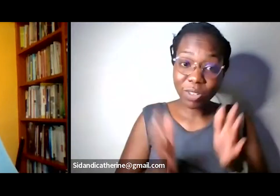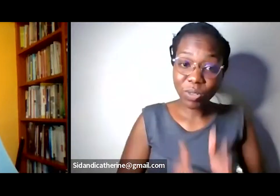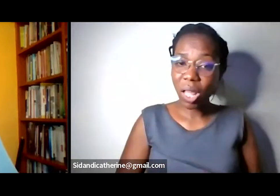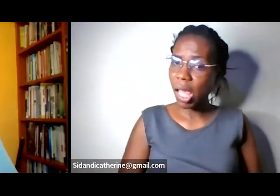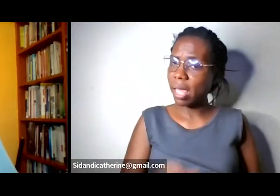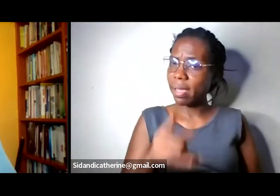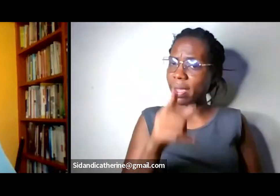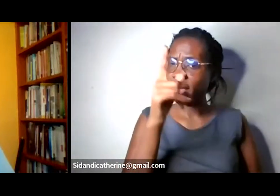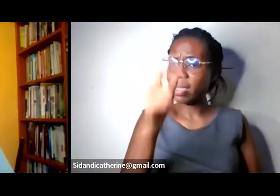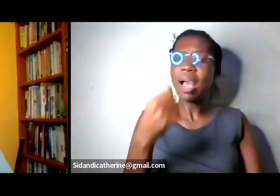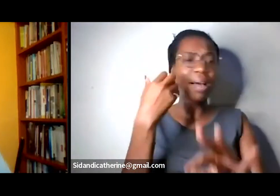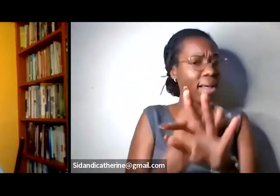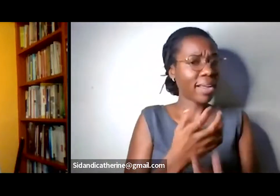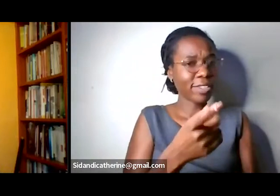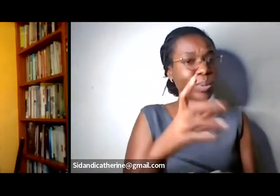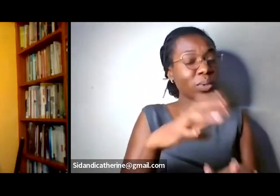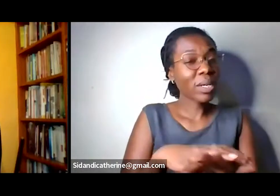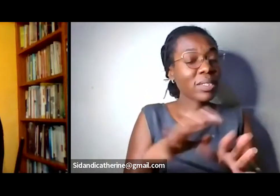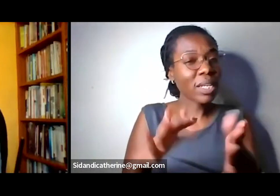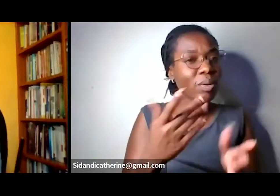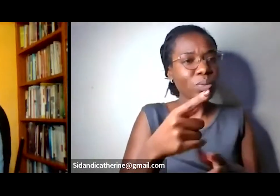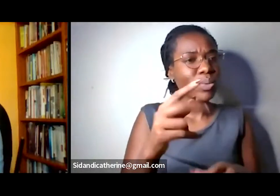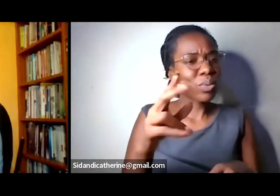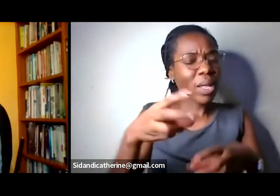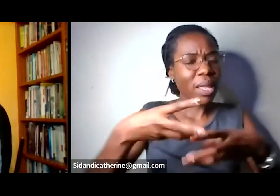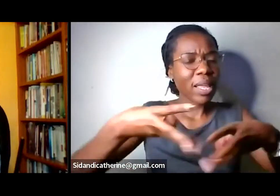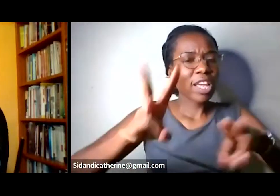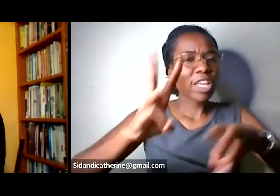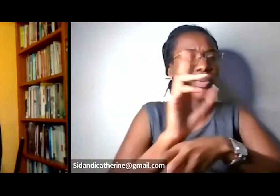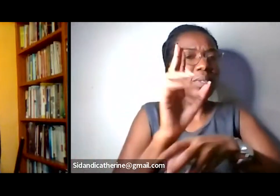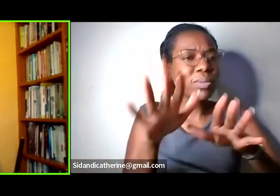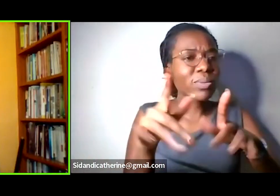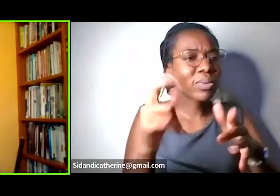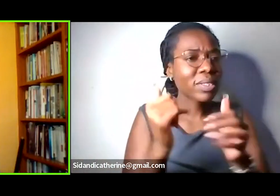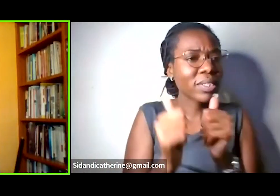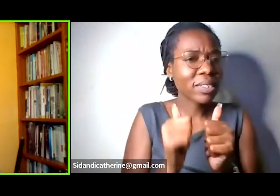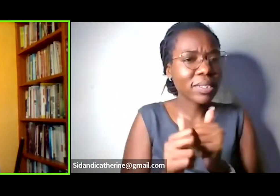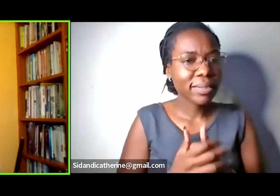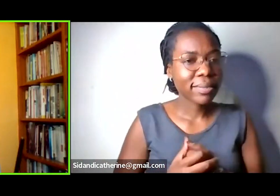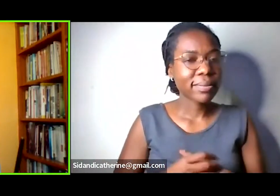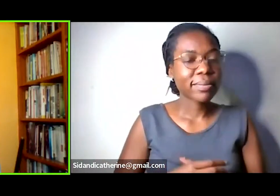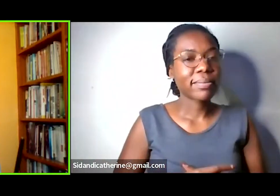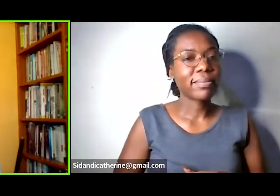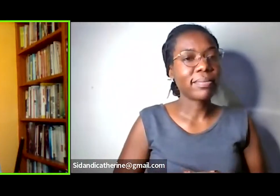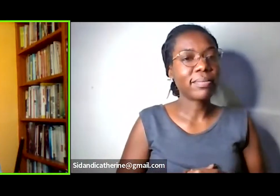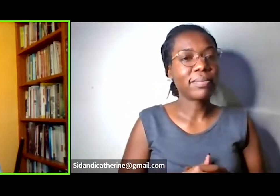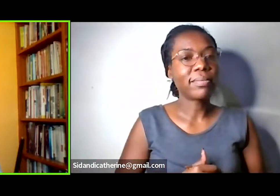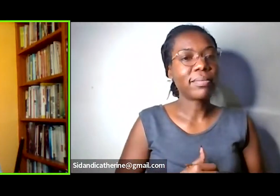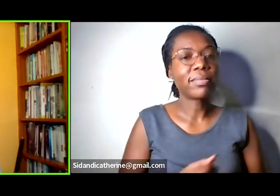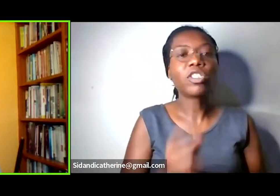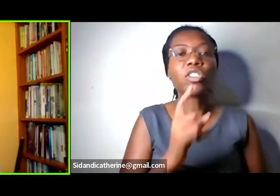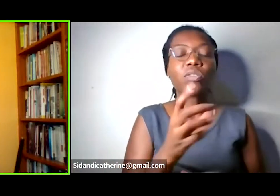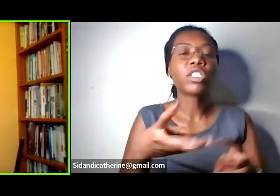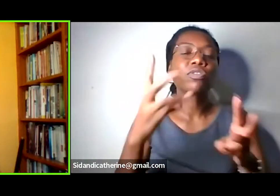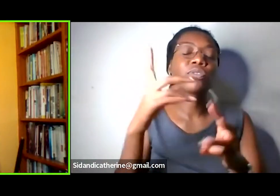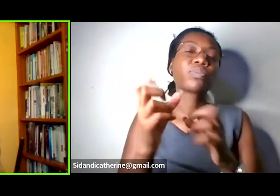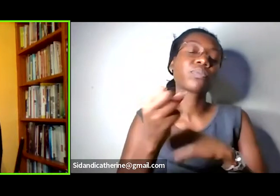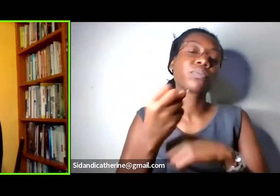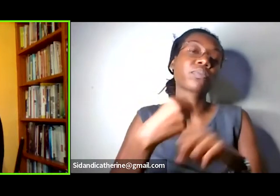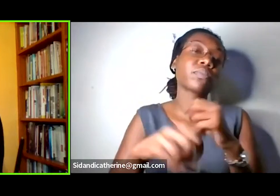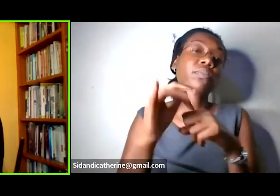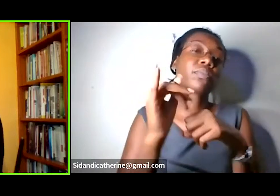product or a service. This is a deep yearning for the customer. This is what they're saying. Speak to me directly. I want to know